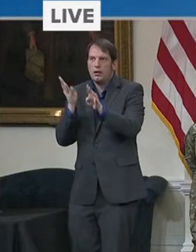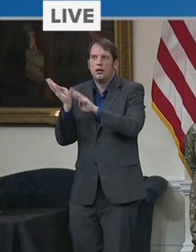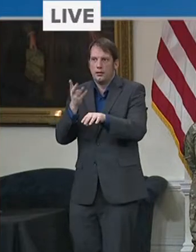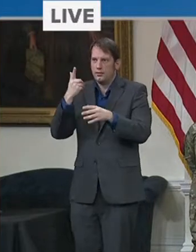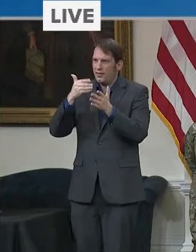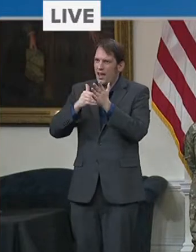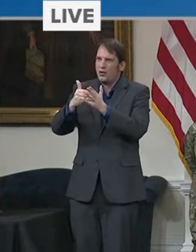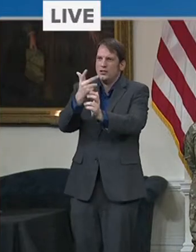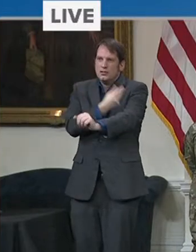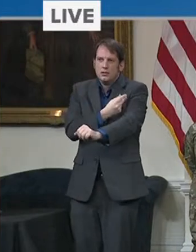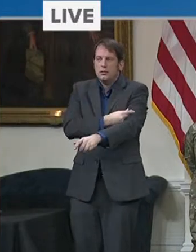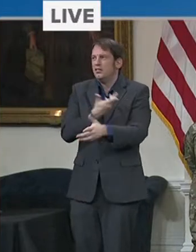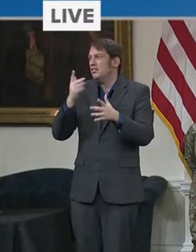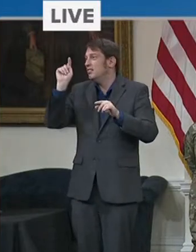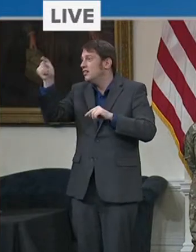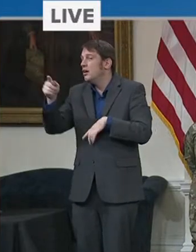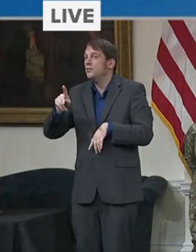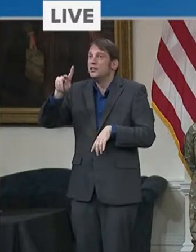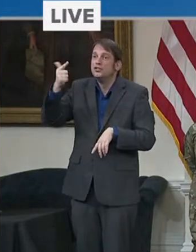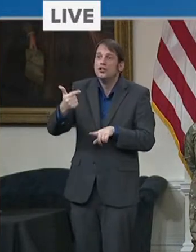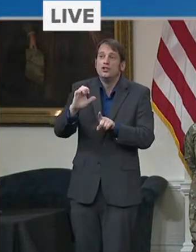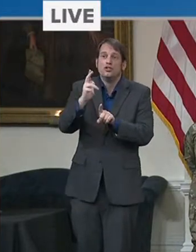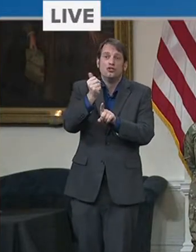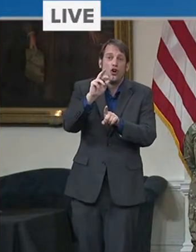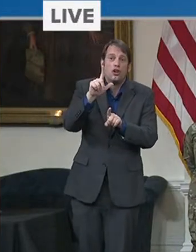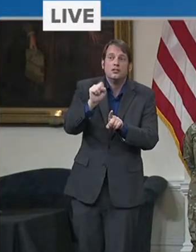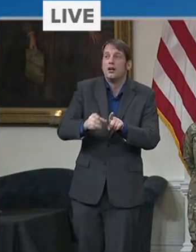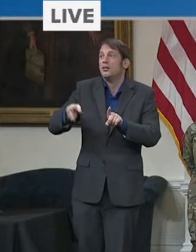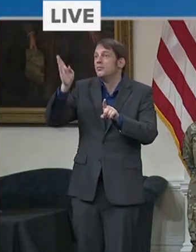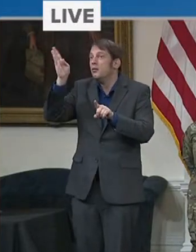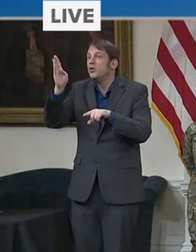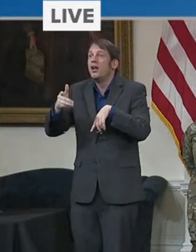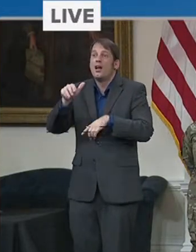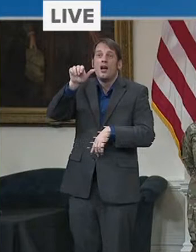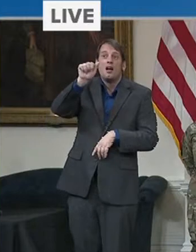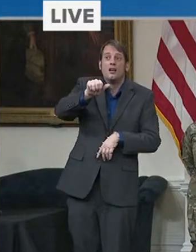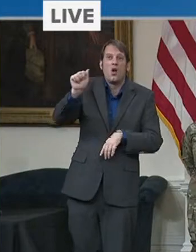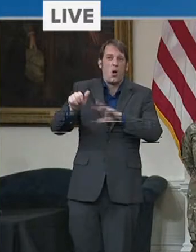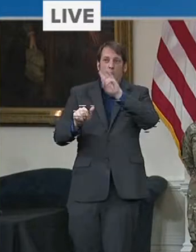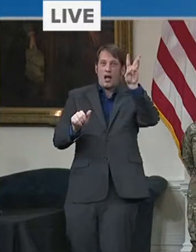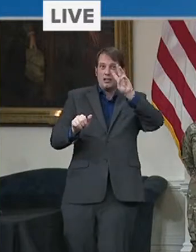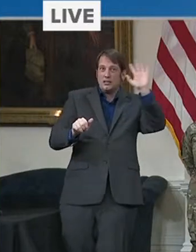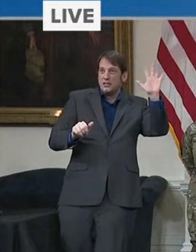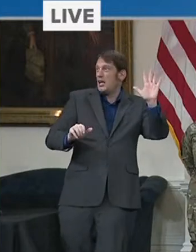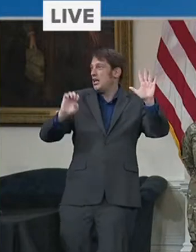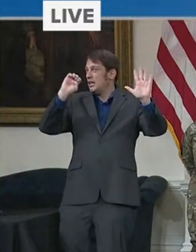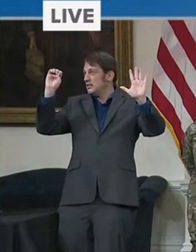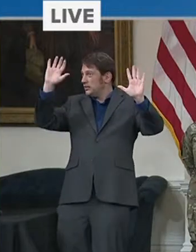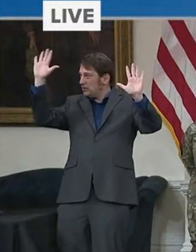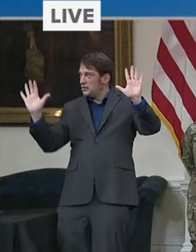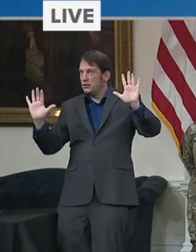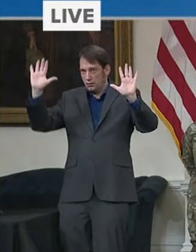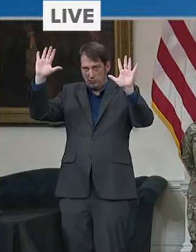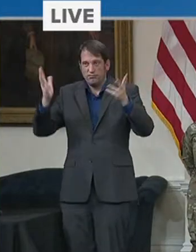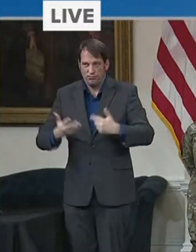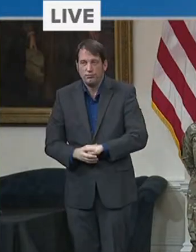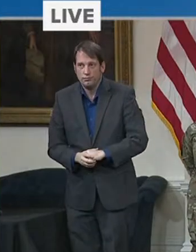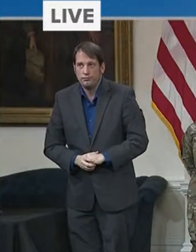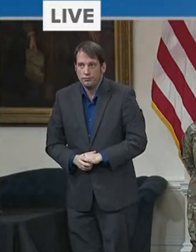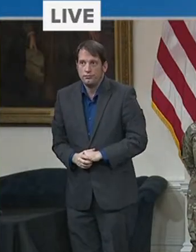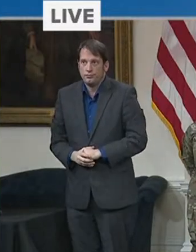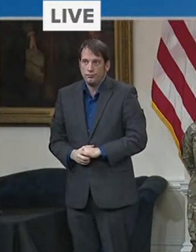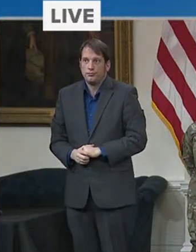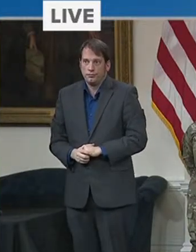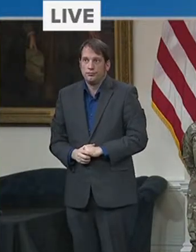Baltimore, Anne Arundel, Cecil, St. Mary's, and Talbot counties. State has